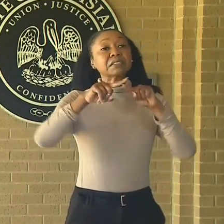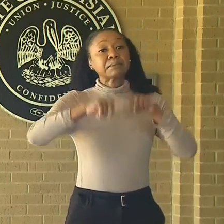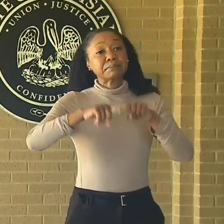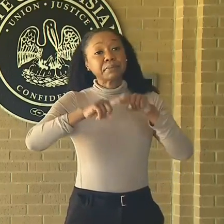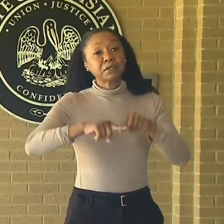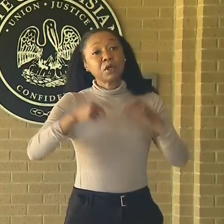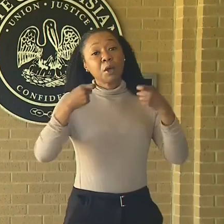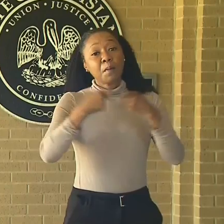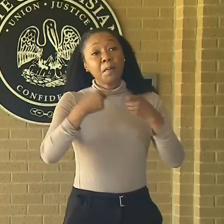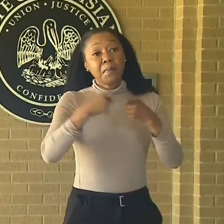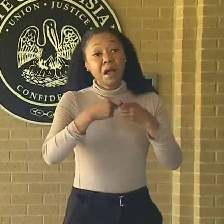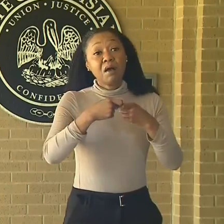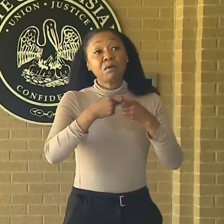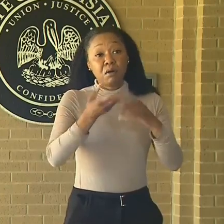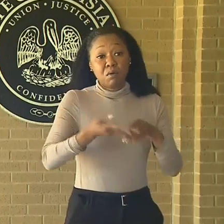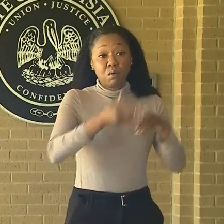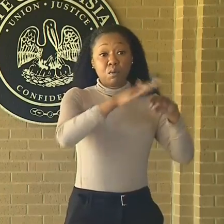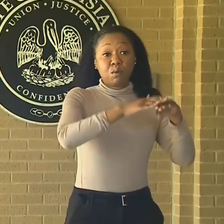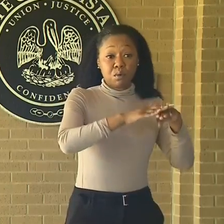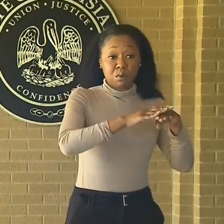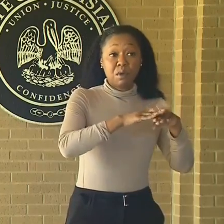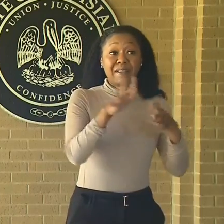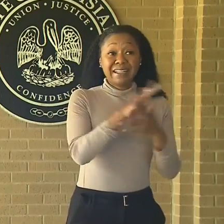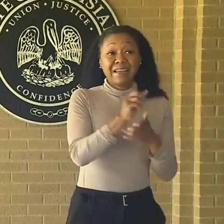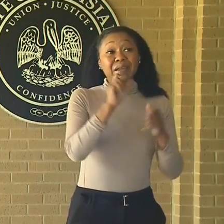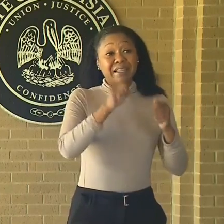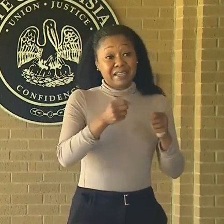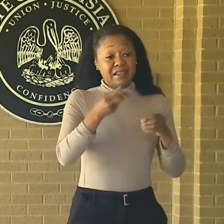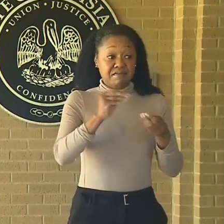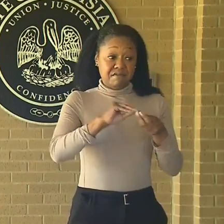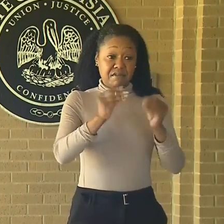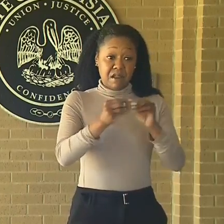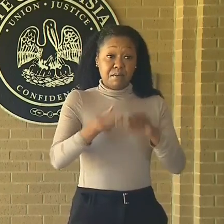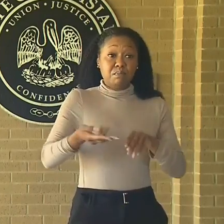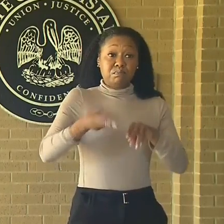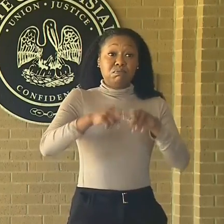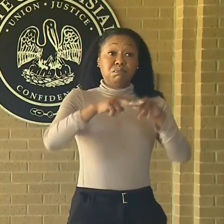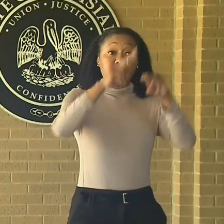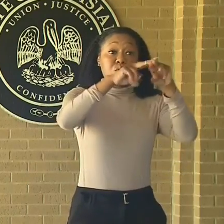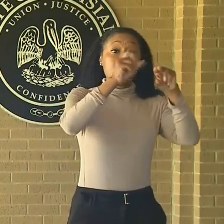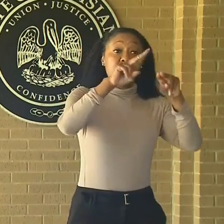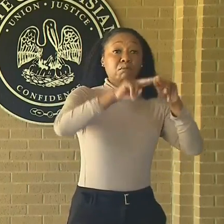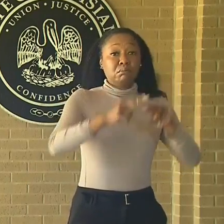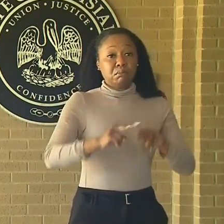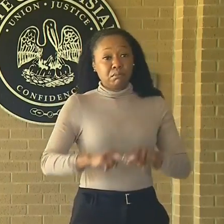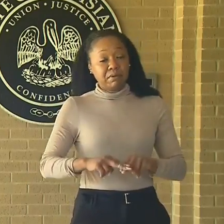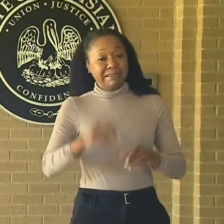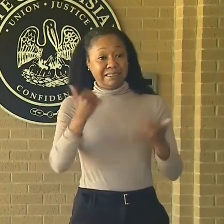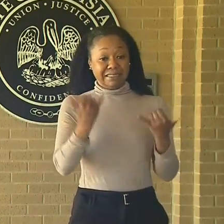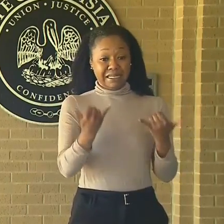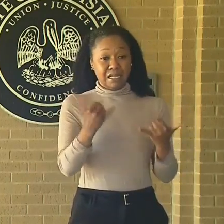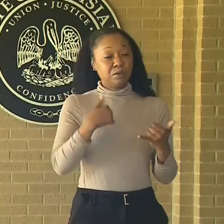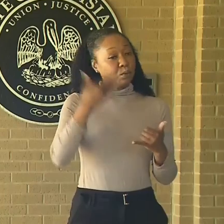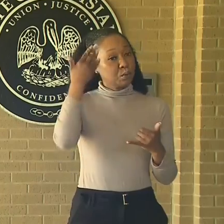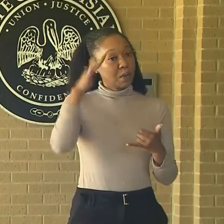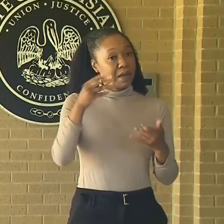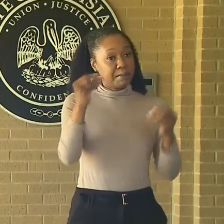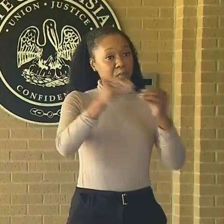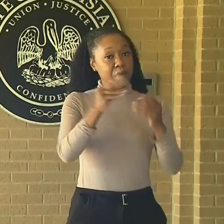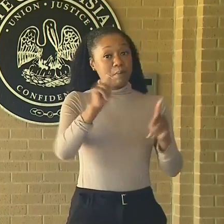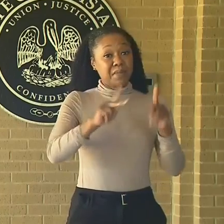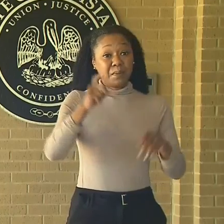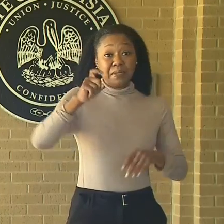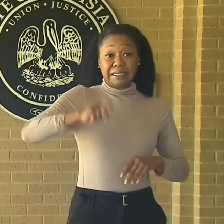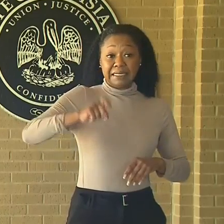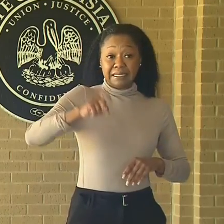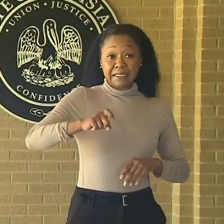power restoration and the extent of damage, that number could be higher or lower. Tonight, we just don't know how many additional people, if any, will